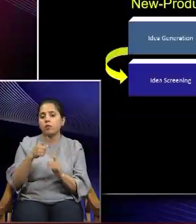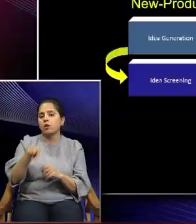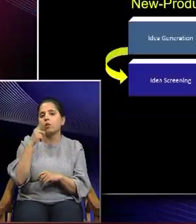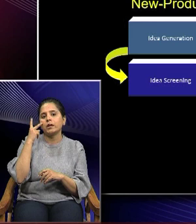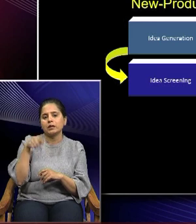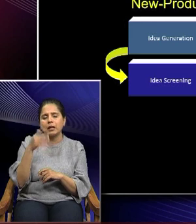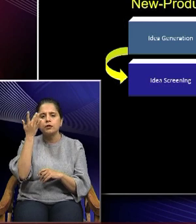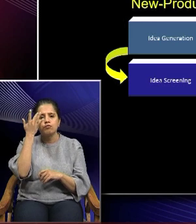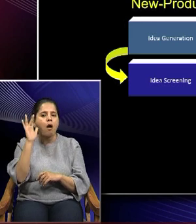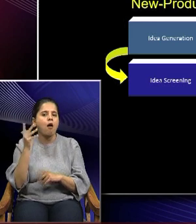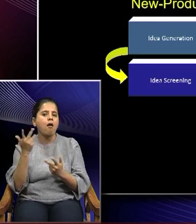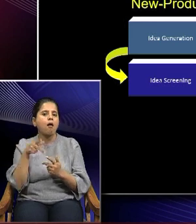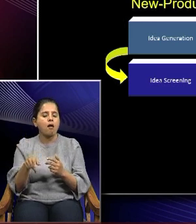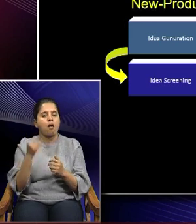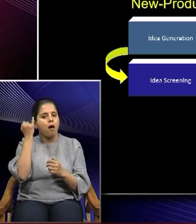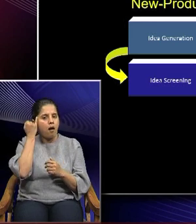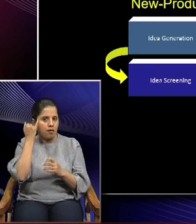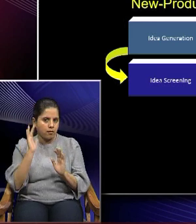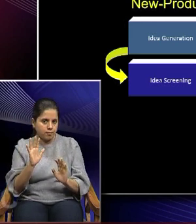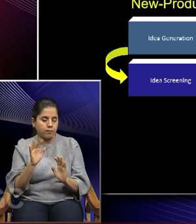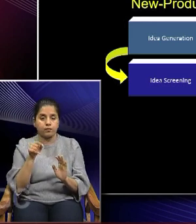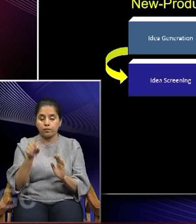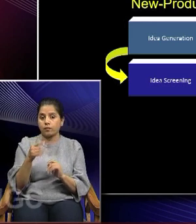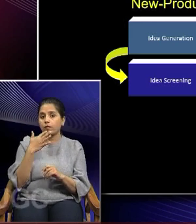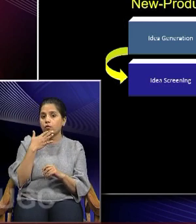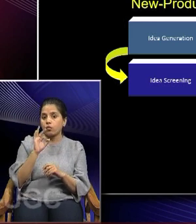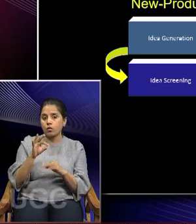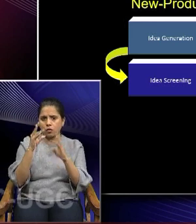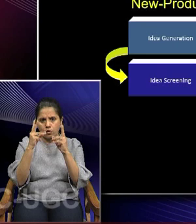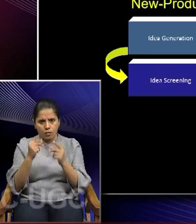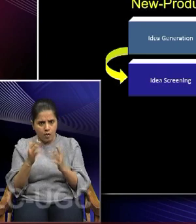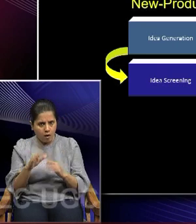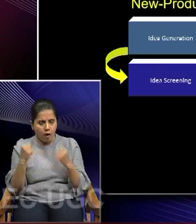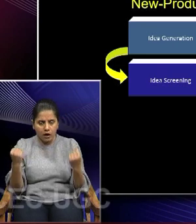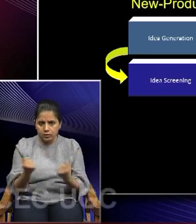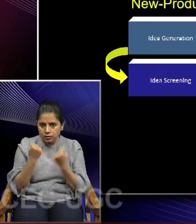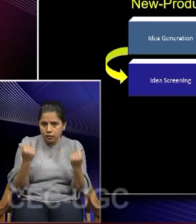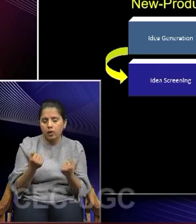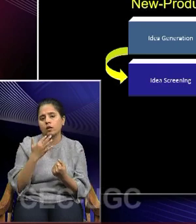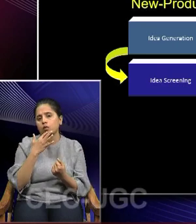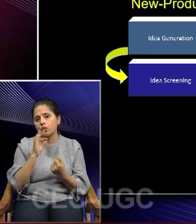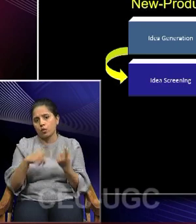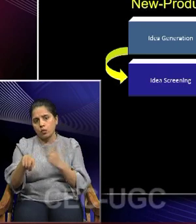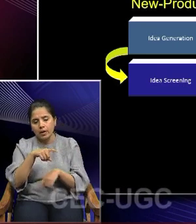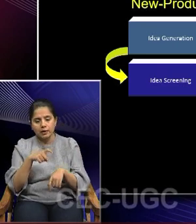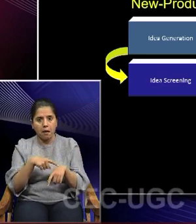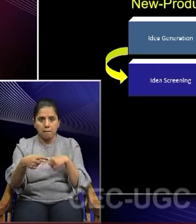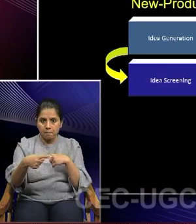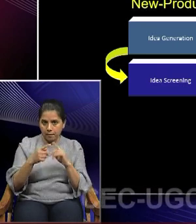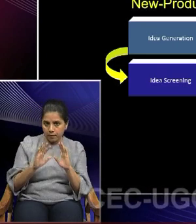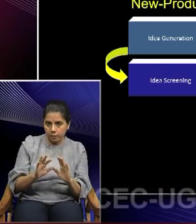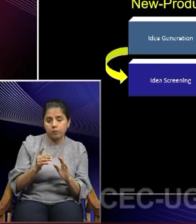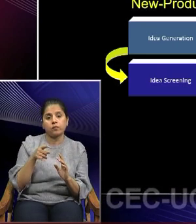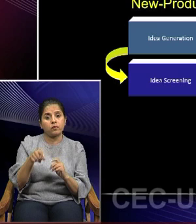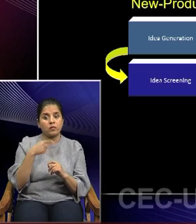the smartness of idea, whether it is specific, measurable, actionable, realistic, and time bound. So,